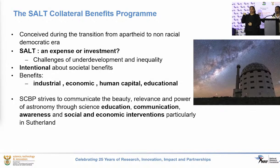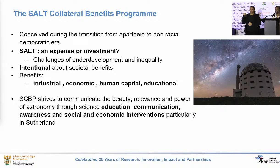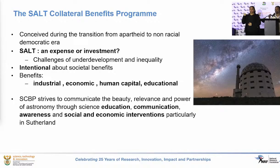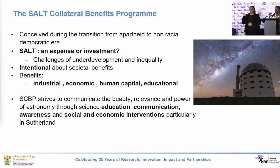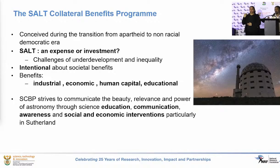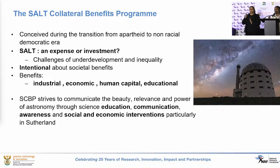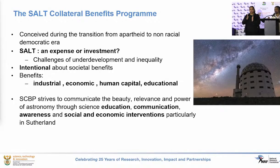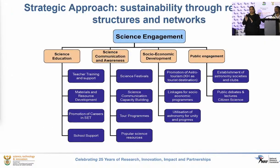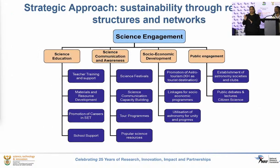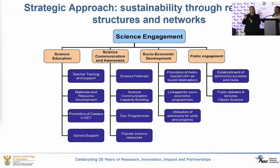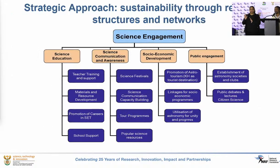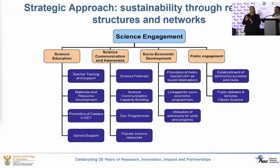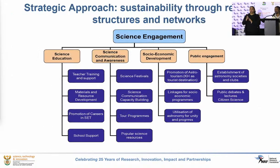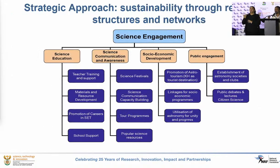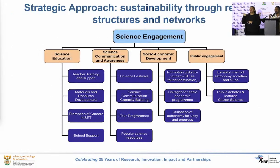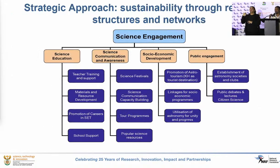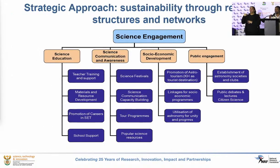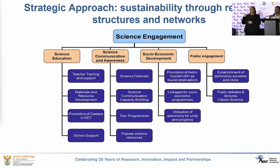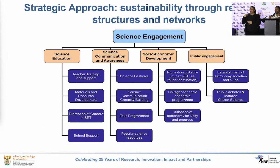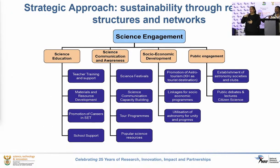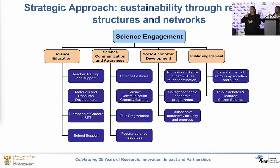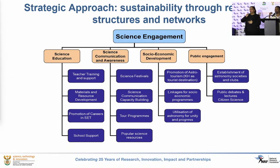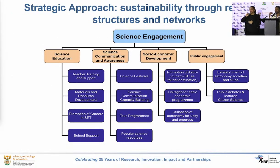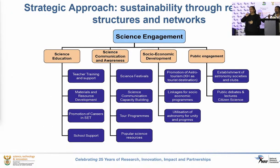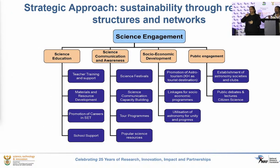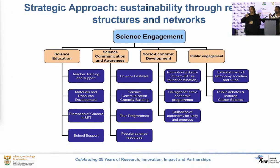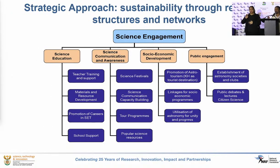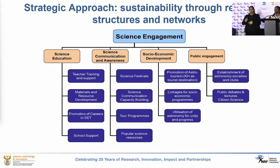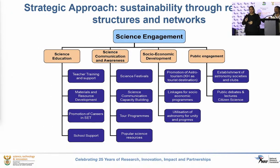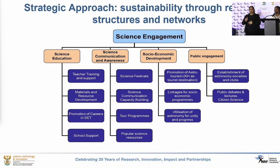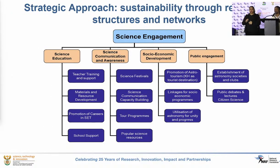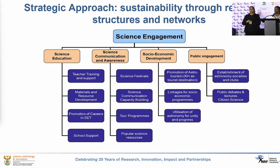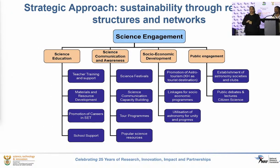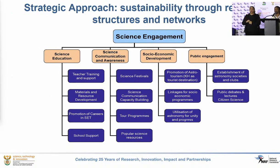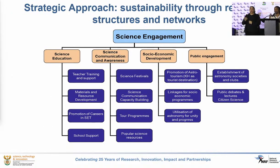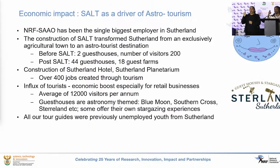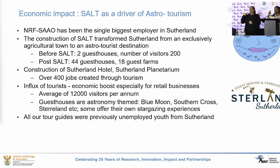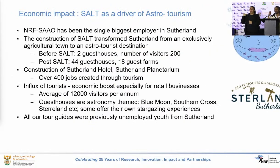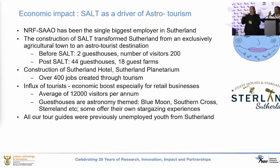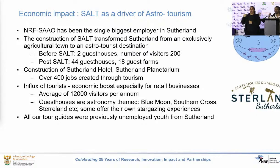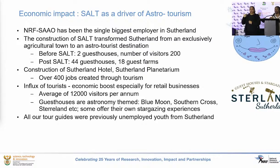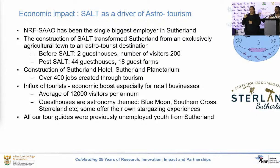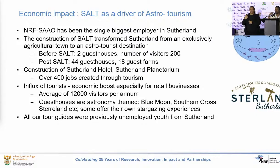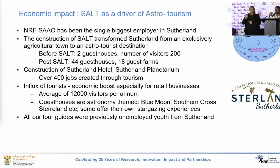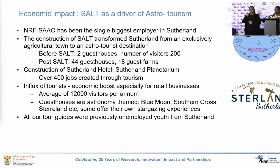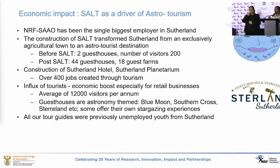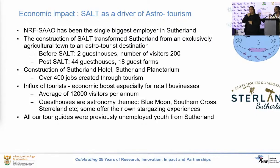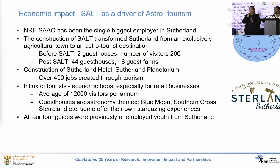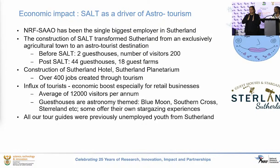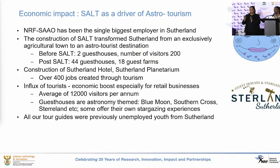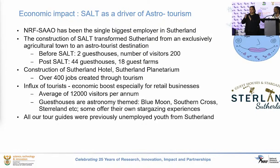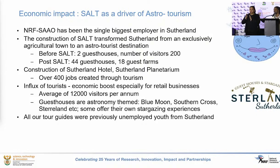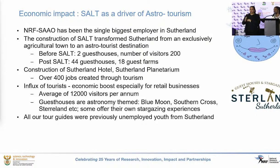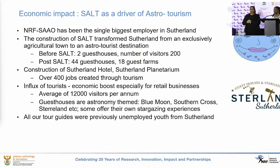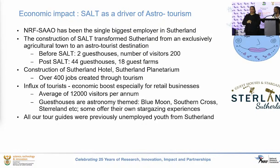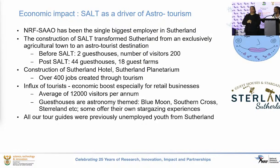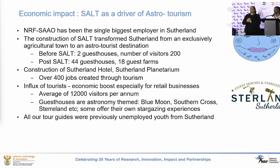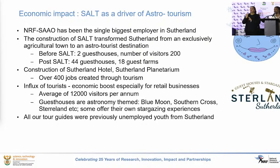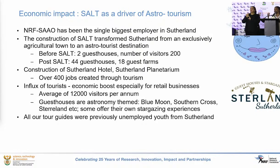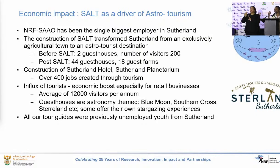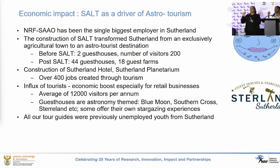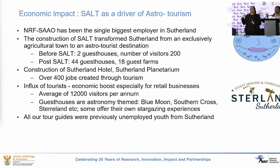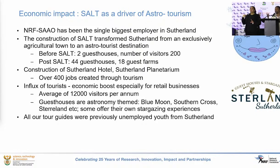Before, next slide, before SALT, next slide, before SALT was built, next slide please, yeah. Before SALT was